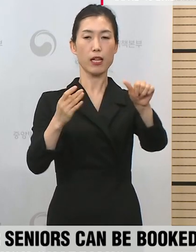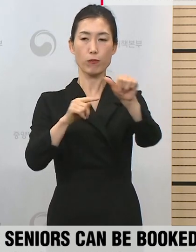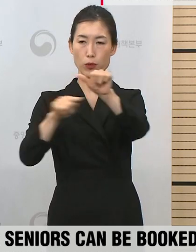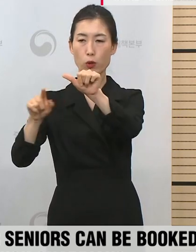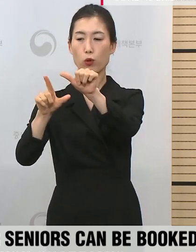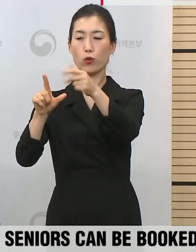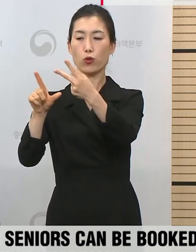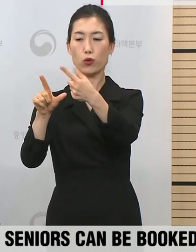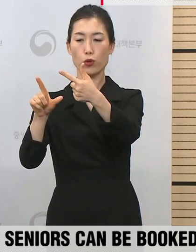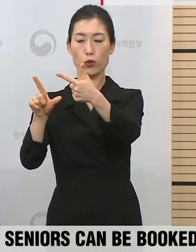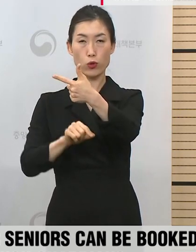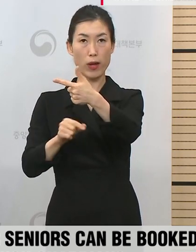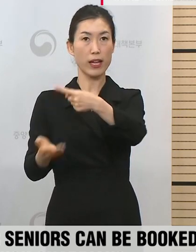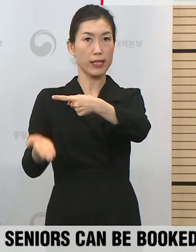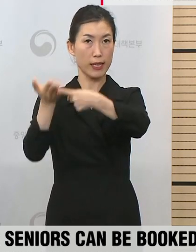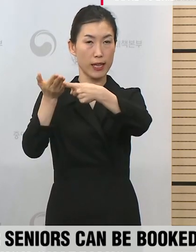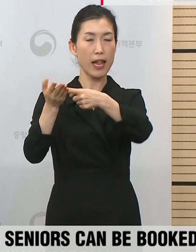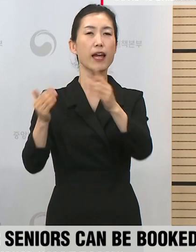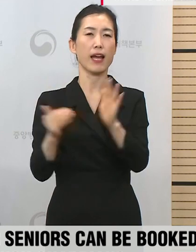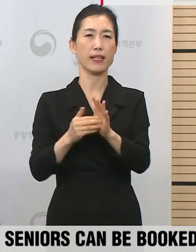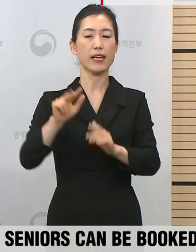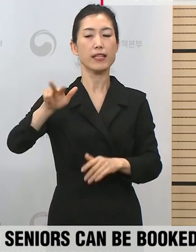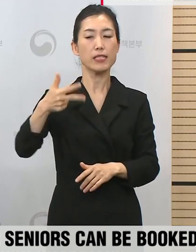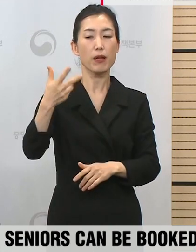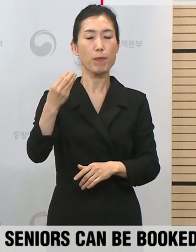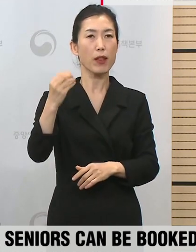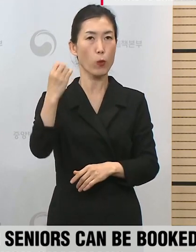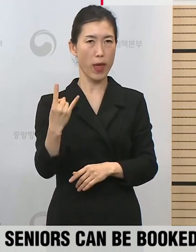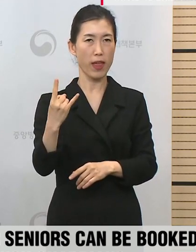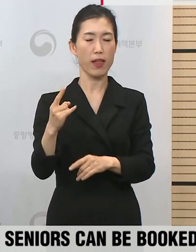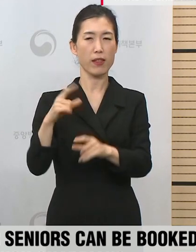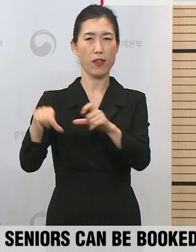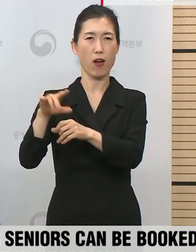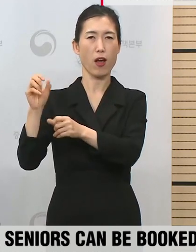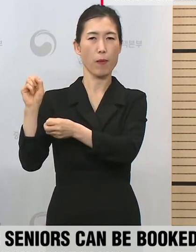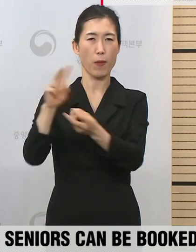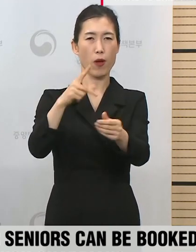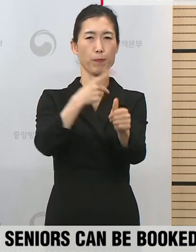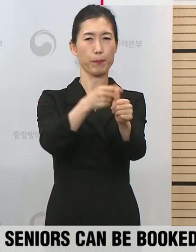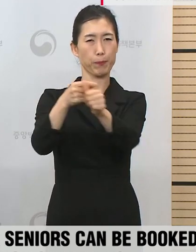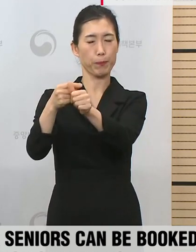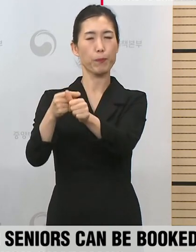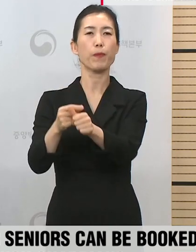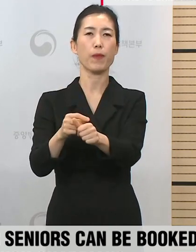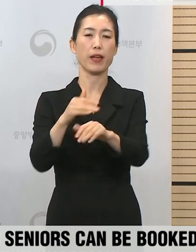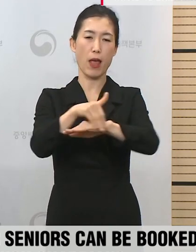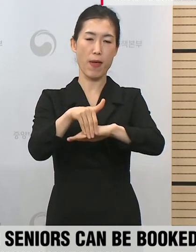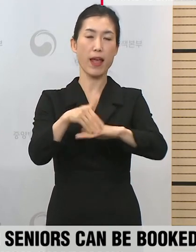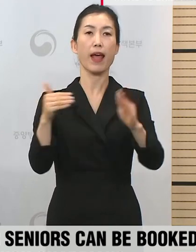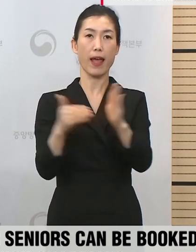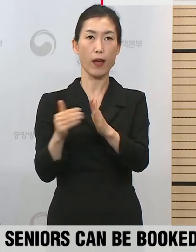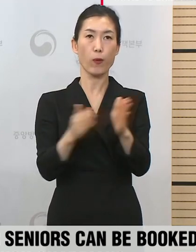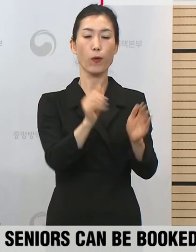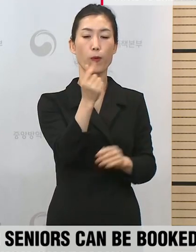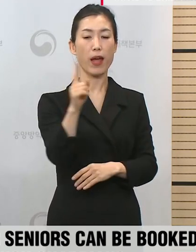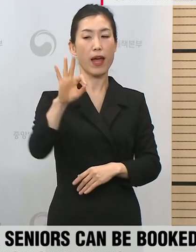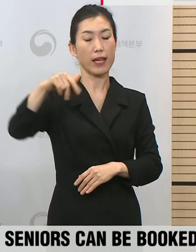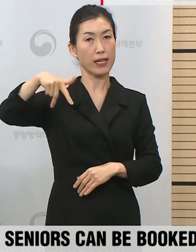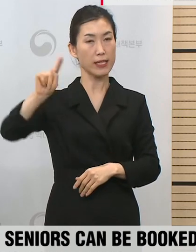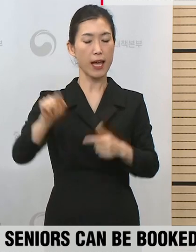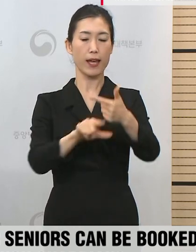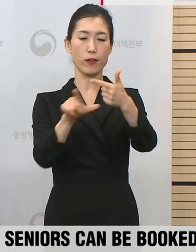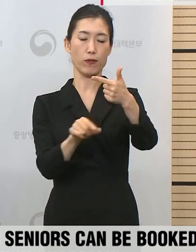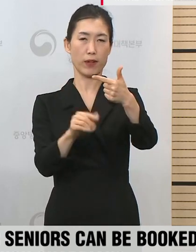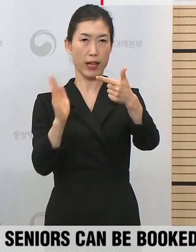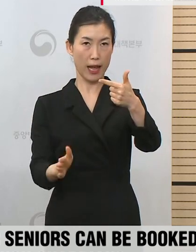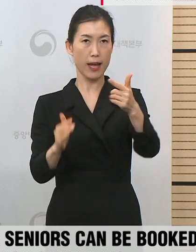AstraZeneca vaccine, starting from the 14th of May, we also have more vaccines to come, and they amount to about